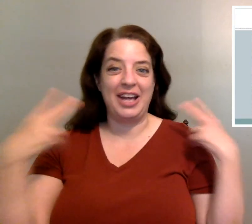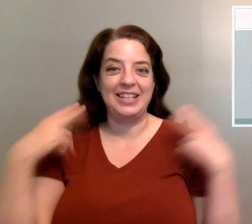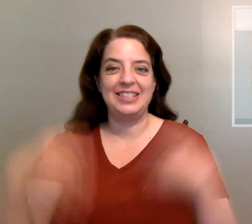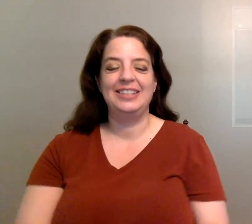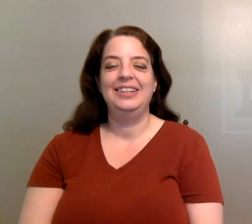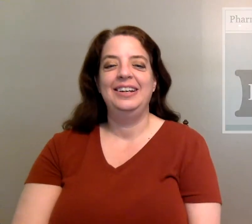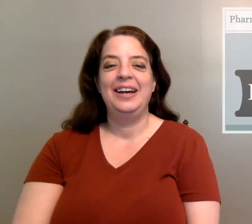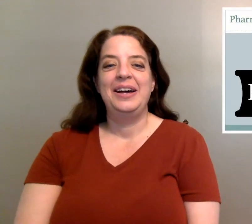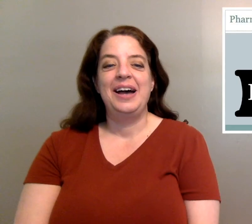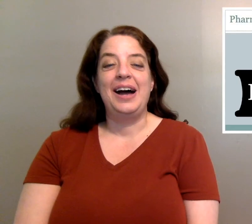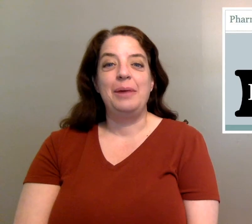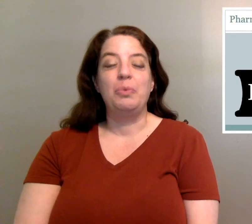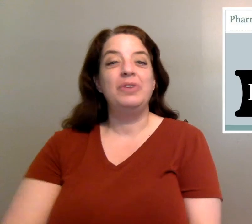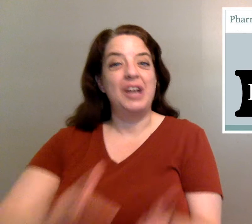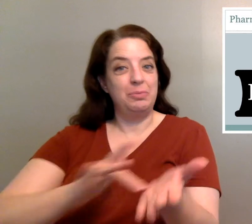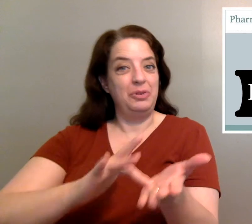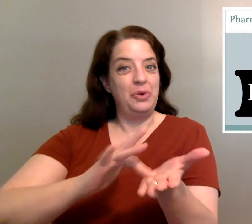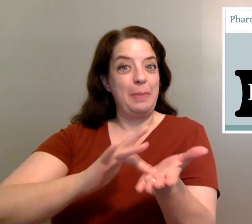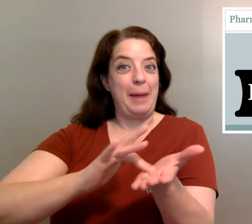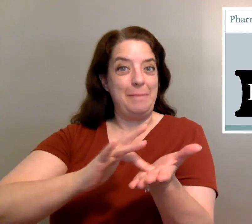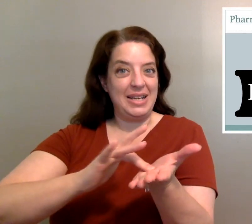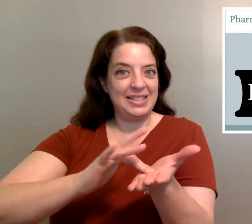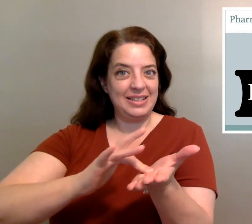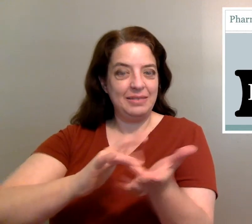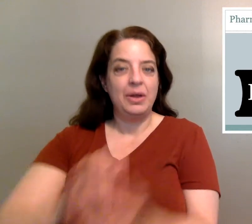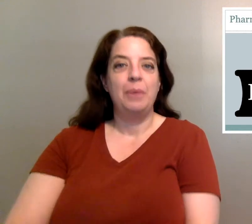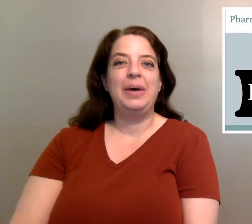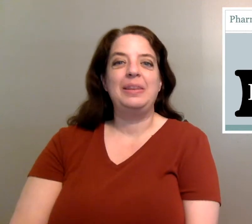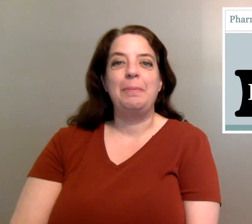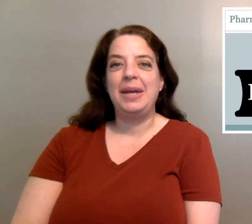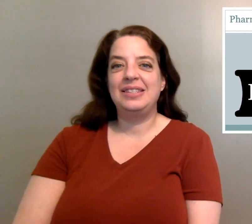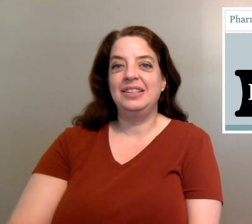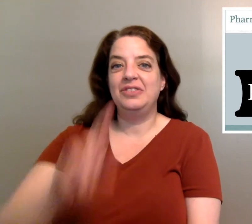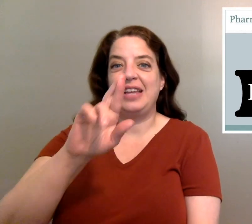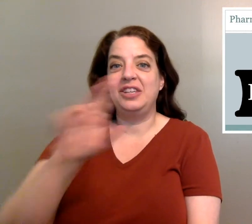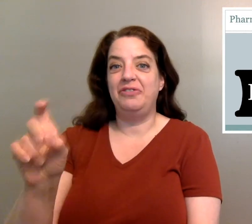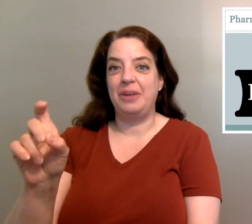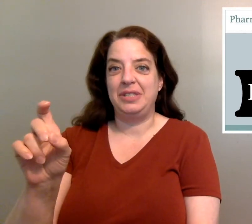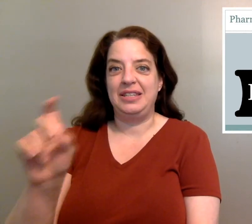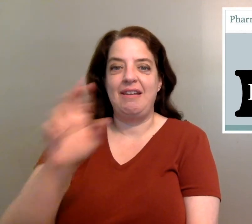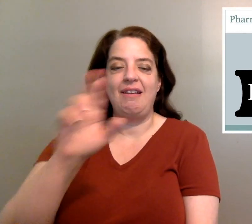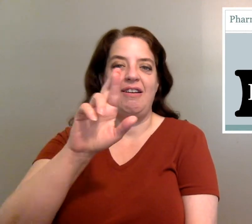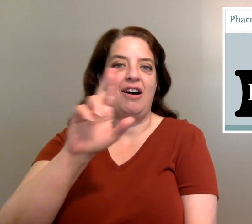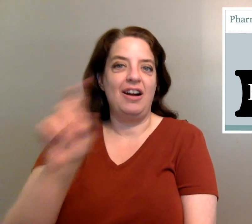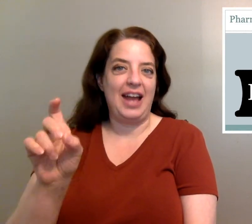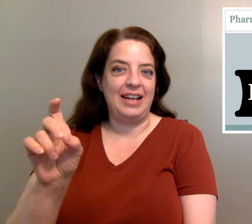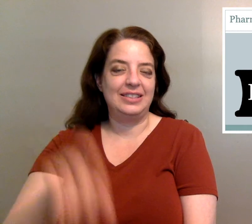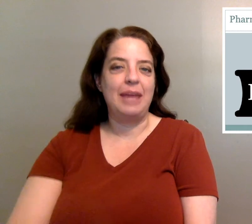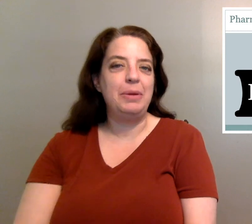haircut. We've talked before about medicine, but the medicine lives at the pharmacy, RX. And maybe you've